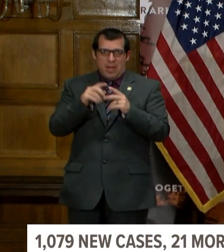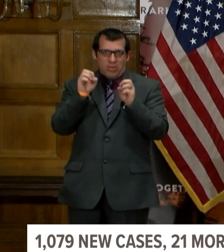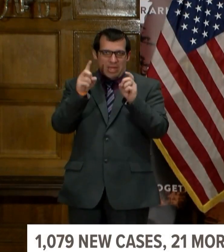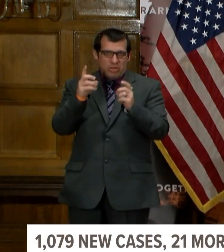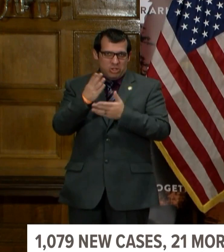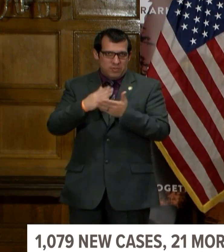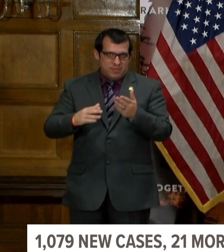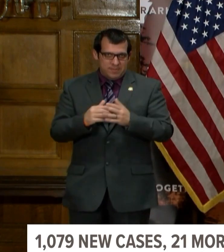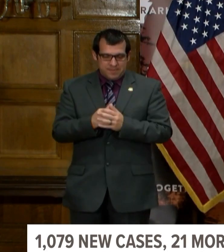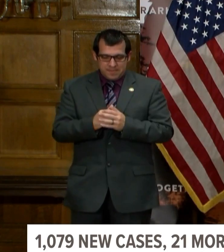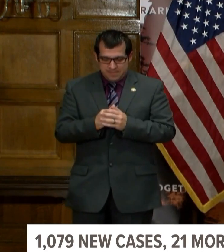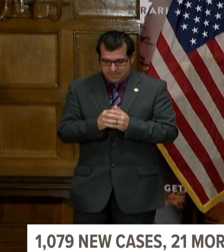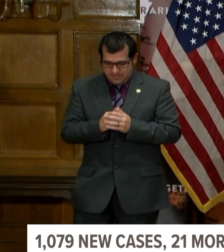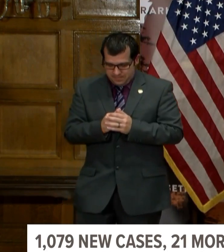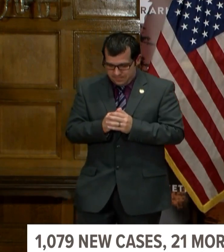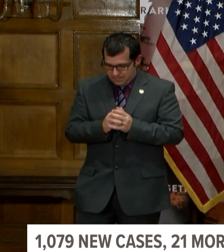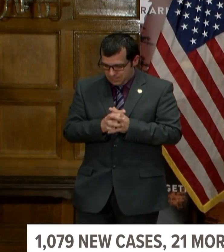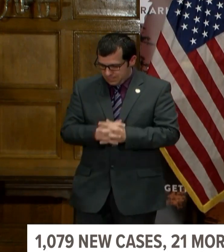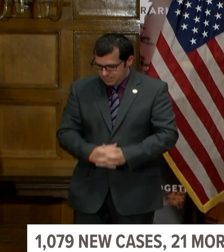side.